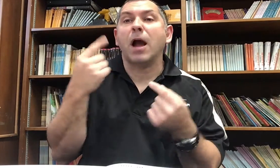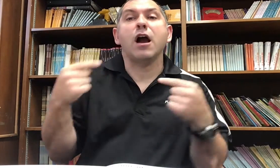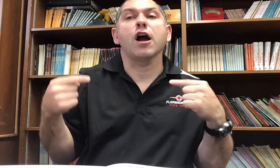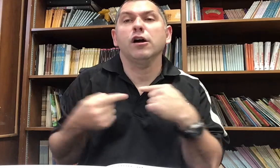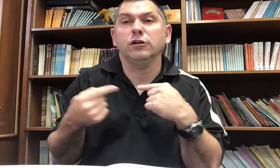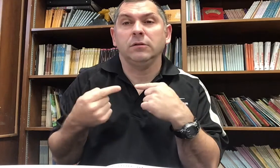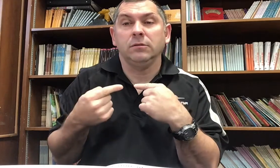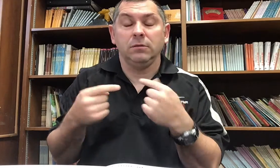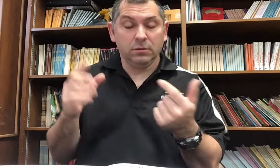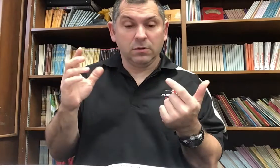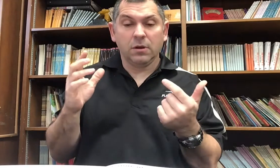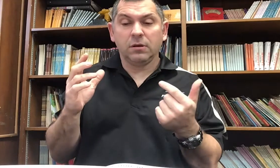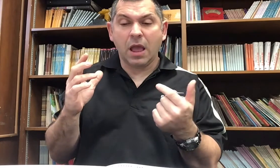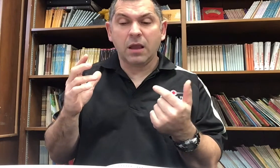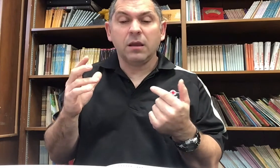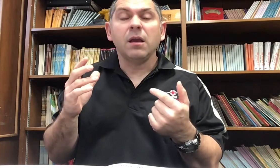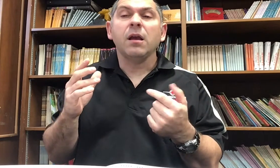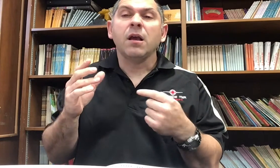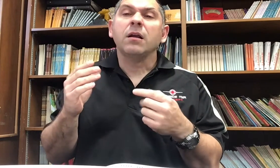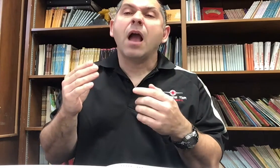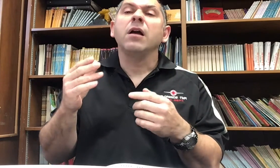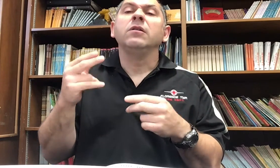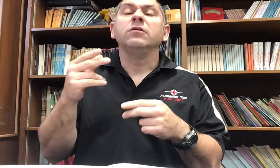see something. I see somebody hurt.